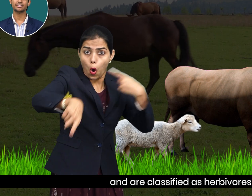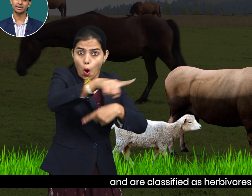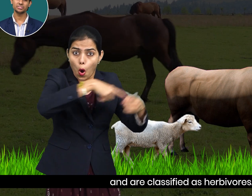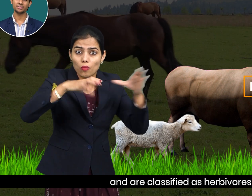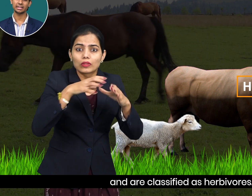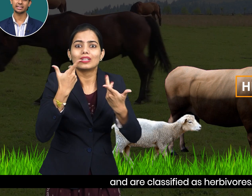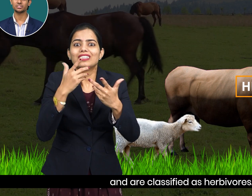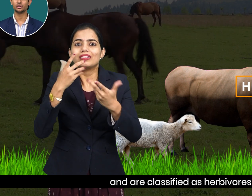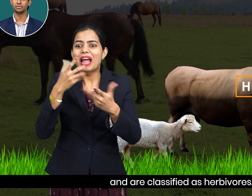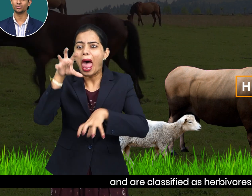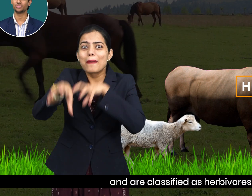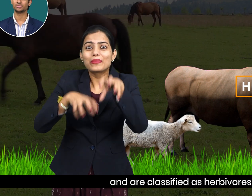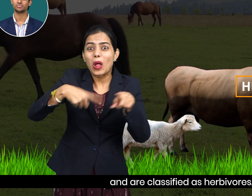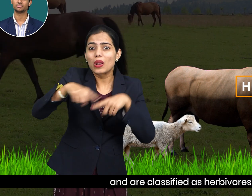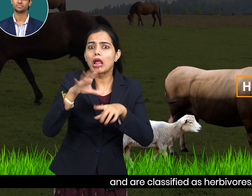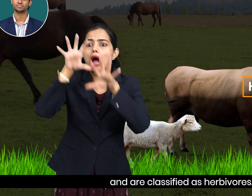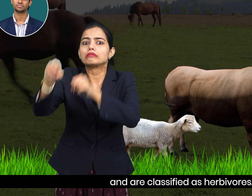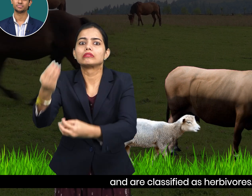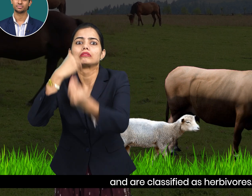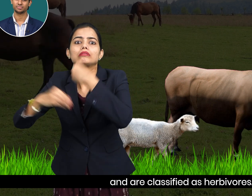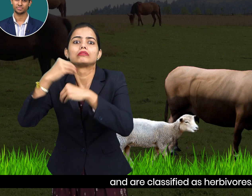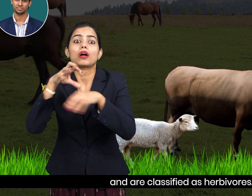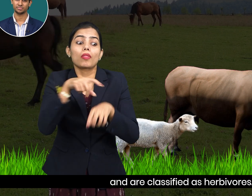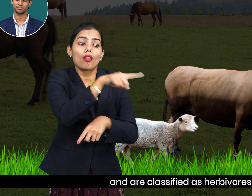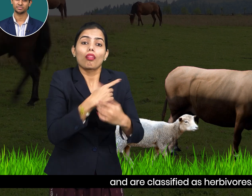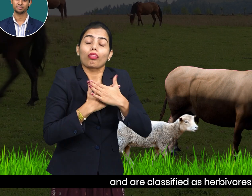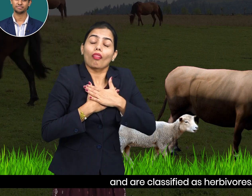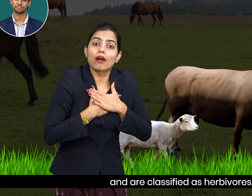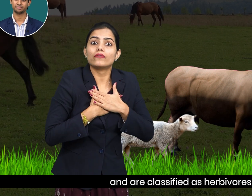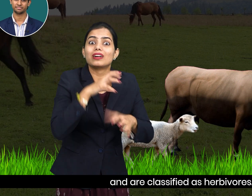and are classified as herbivores.